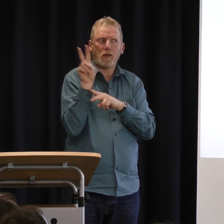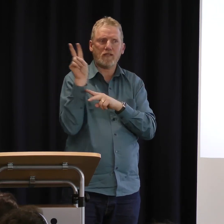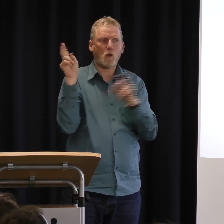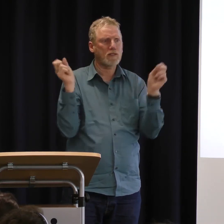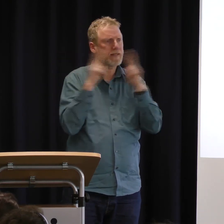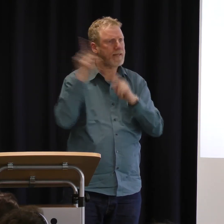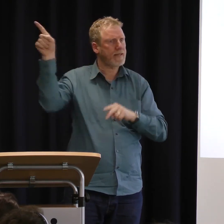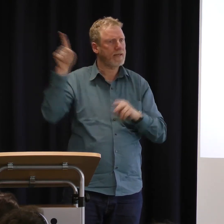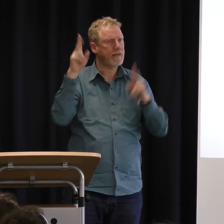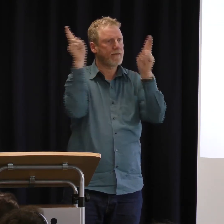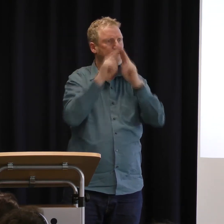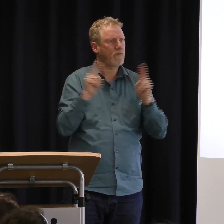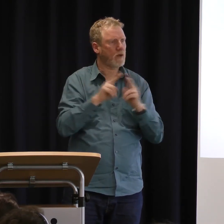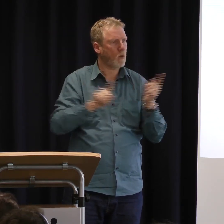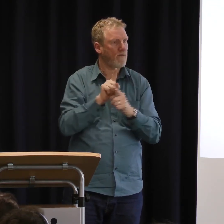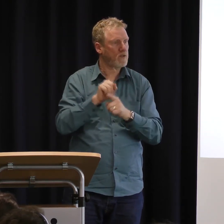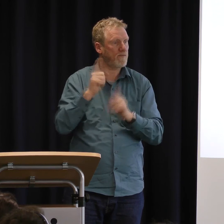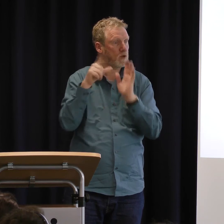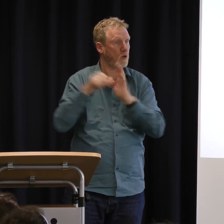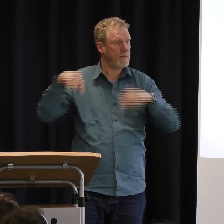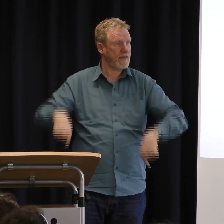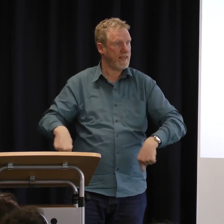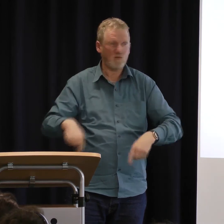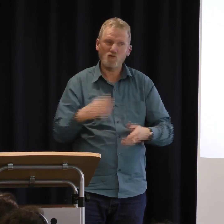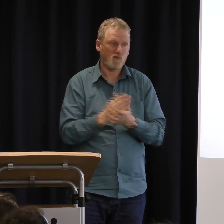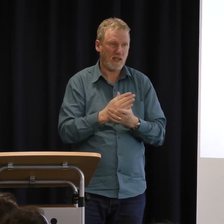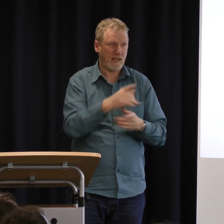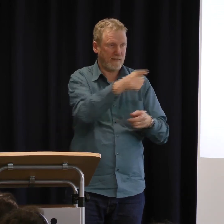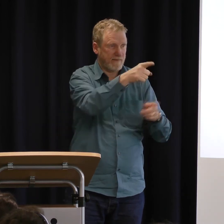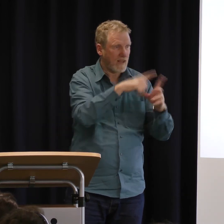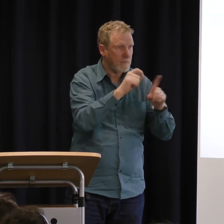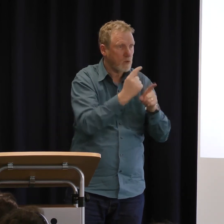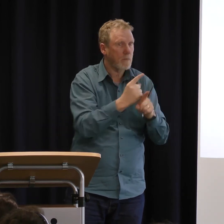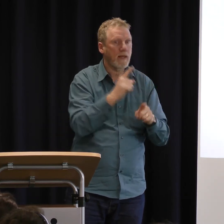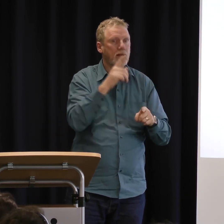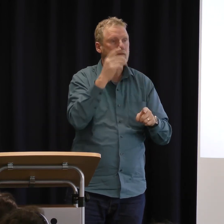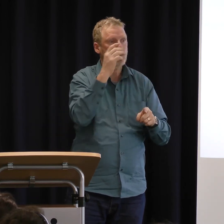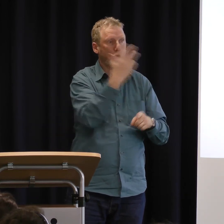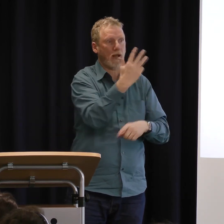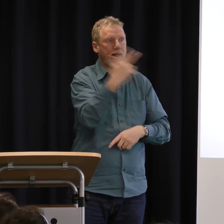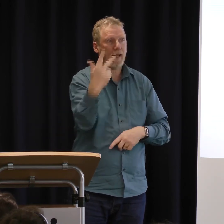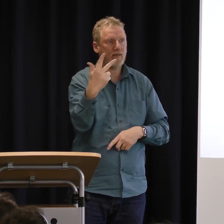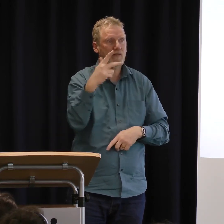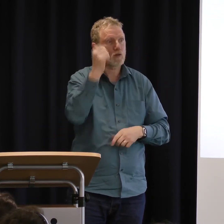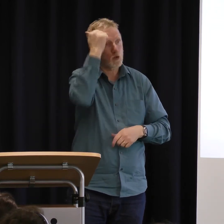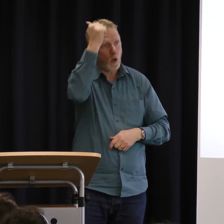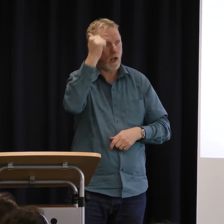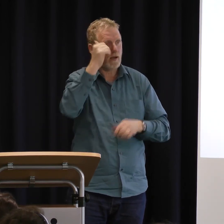So I went to Sydney a couple of weeks ago for the World Federation Conference, and as David Peters mentioned, in